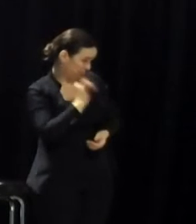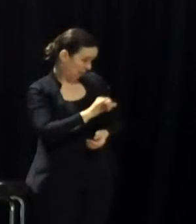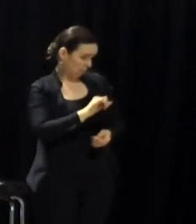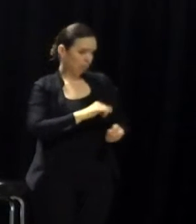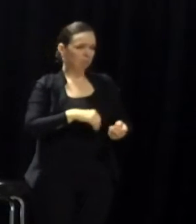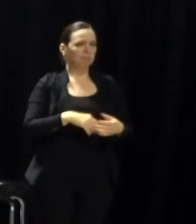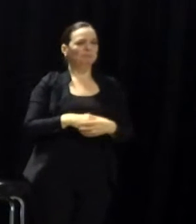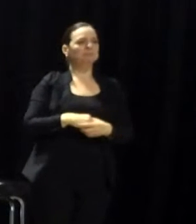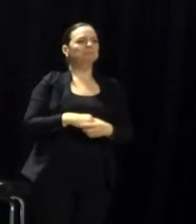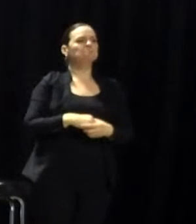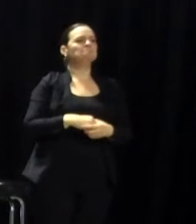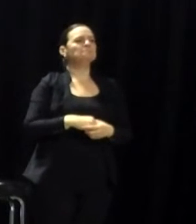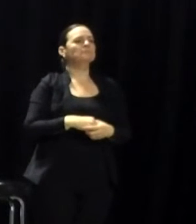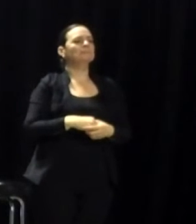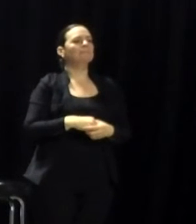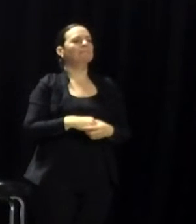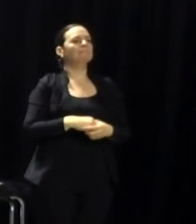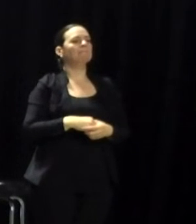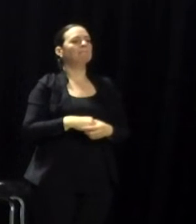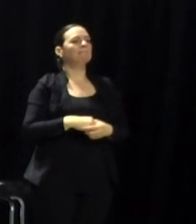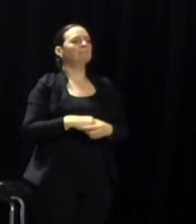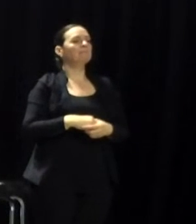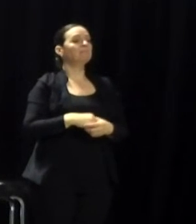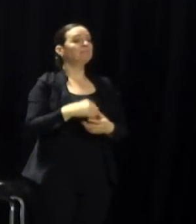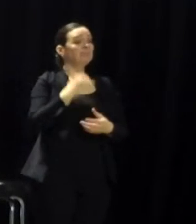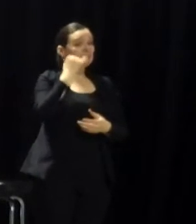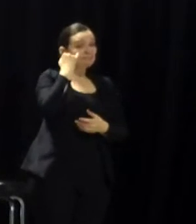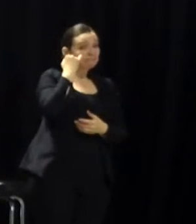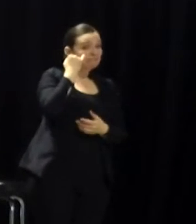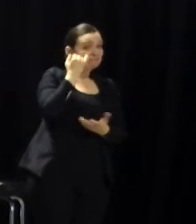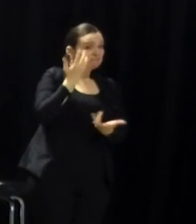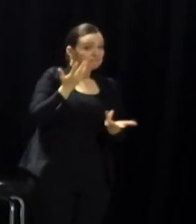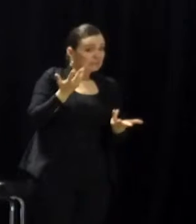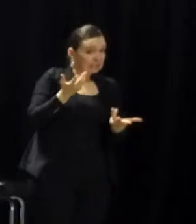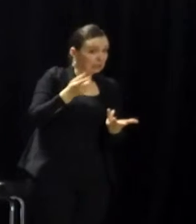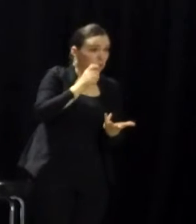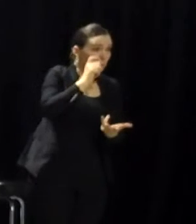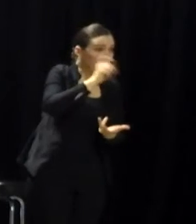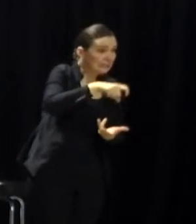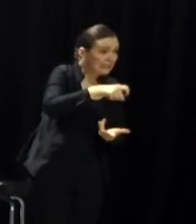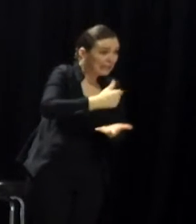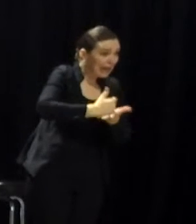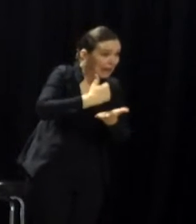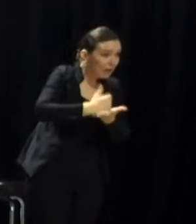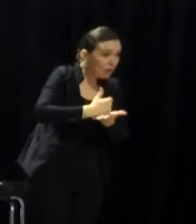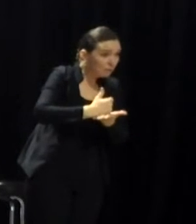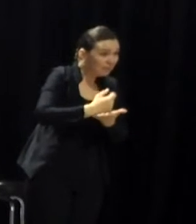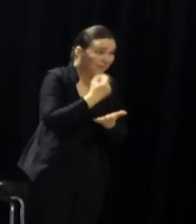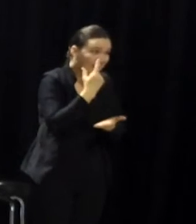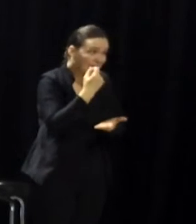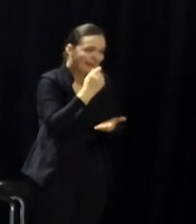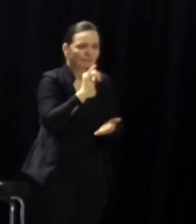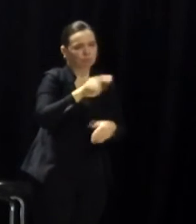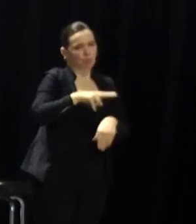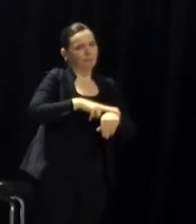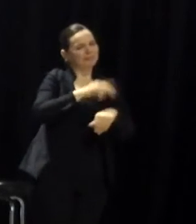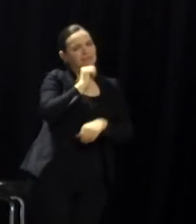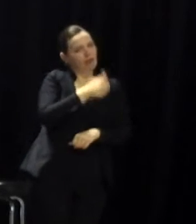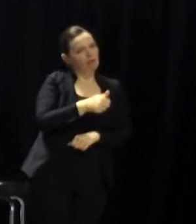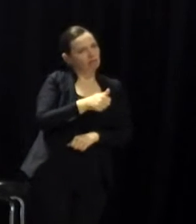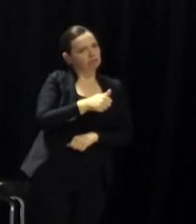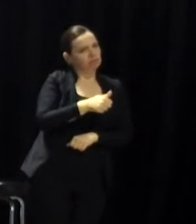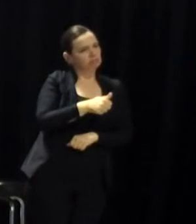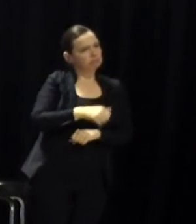us. Syracuse and North Syracuse school districts are not going to be in person until the 19th